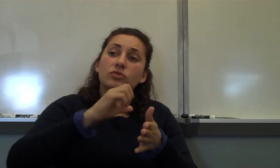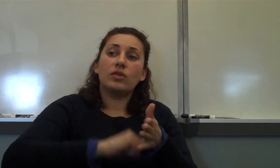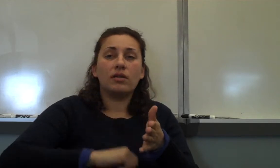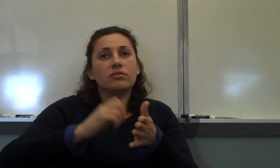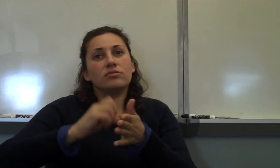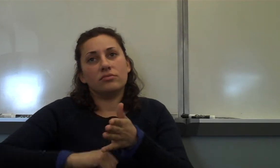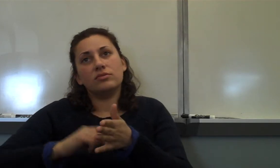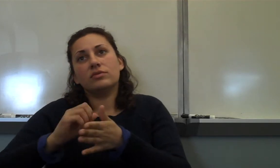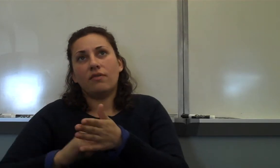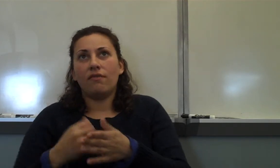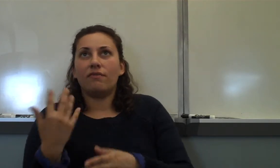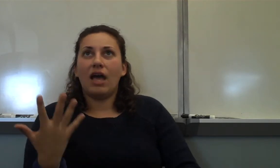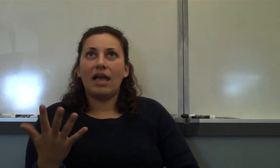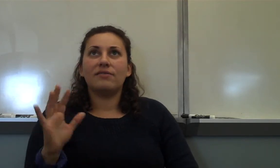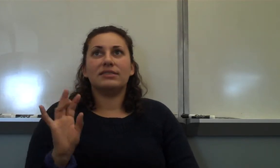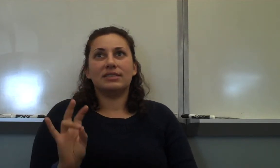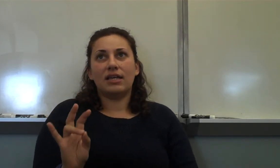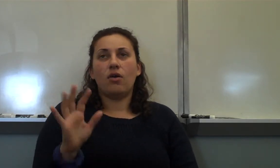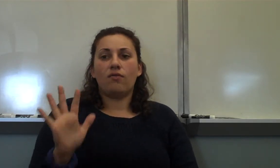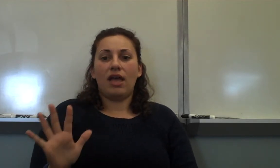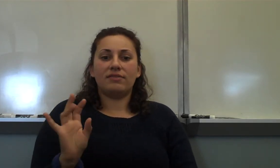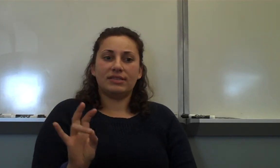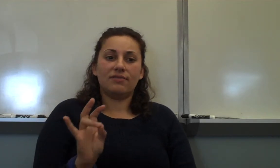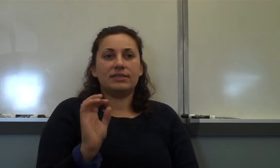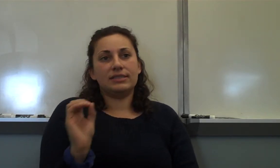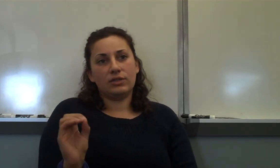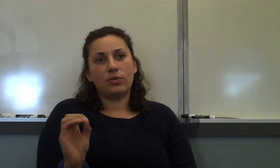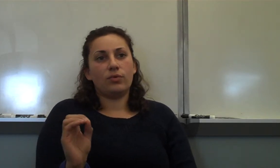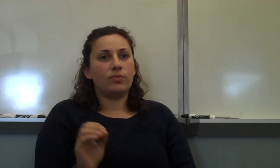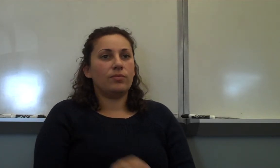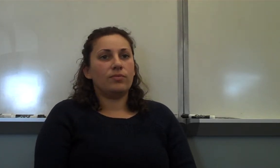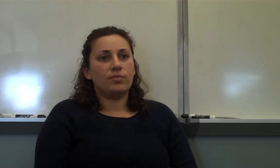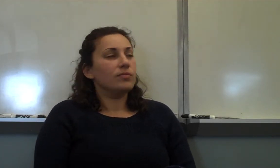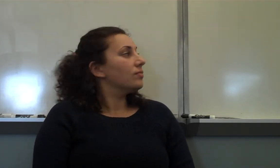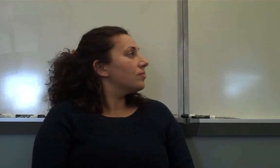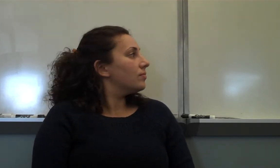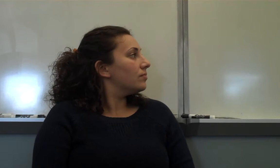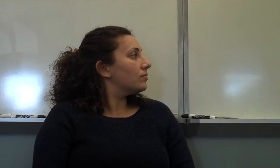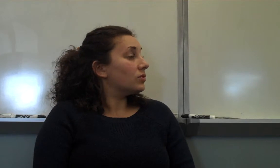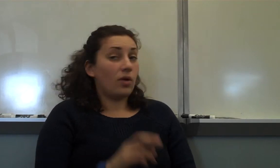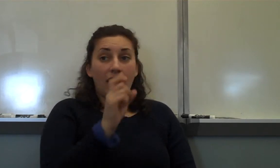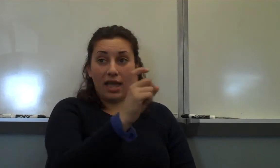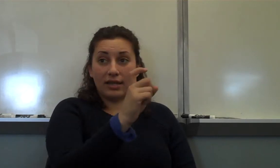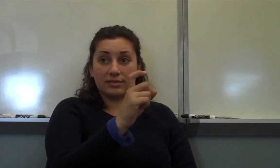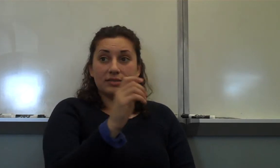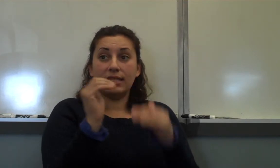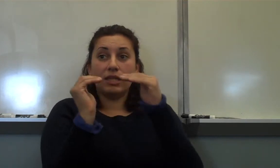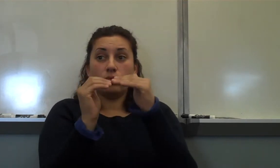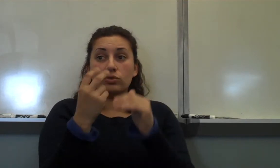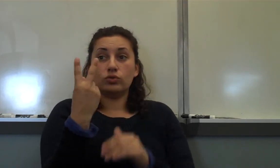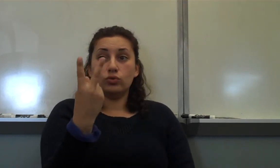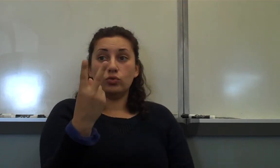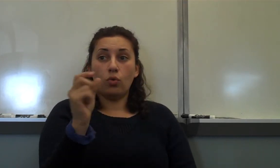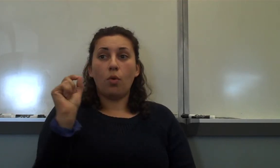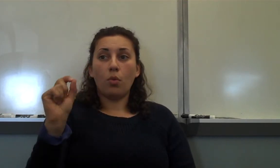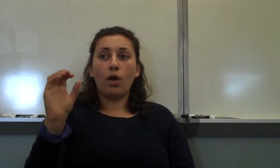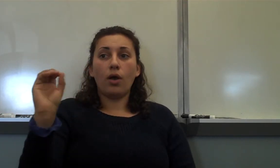a 0, and a 2. So that's what this has to be. That's the x, 2.075 feet.